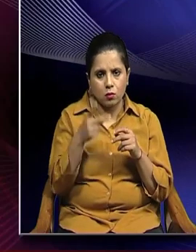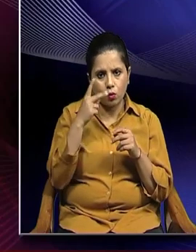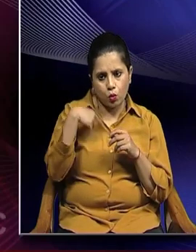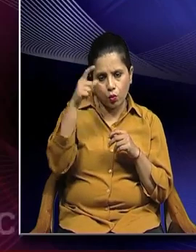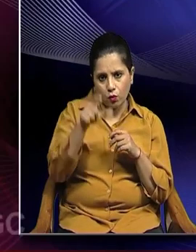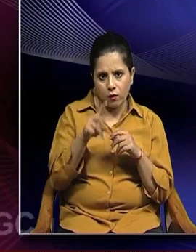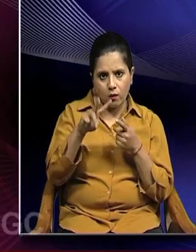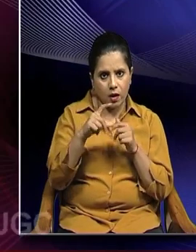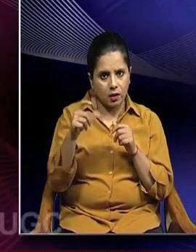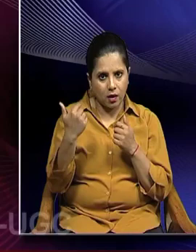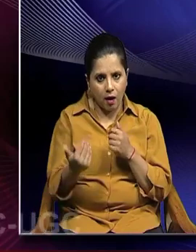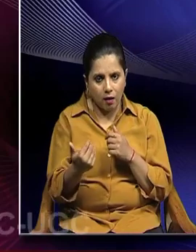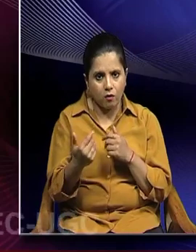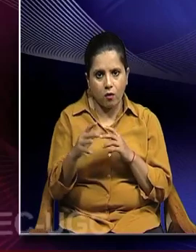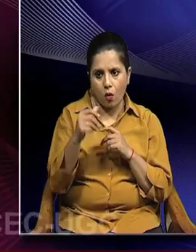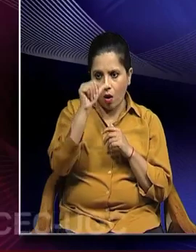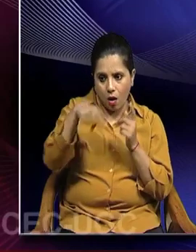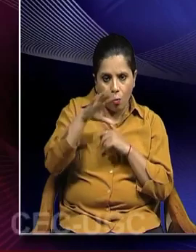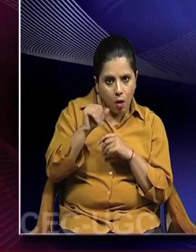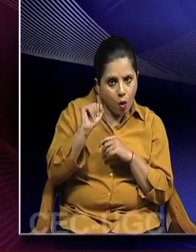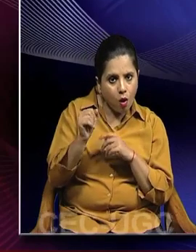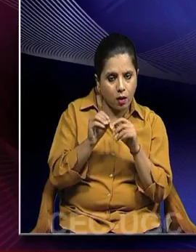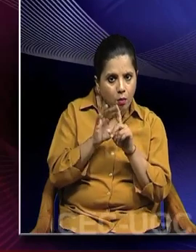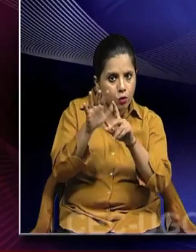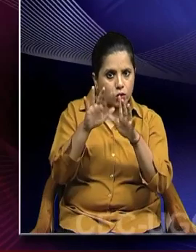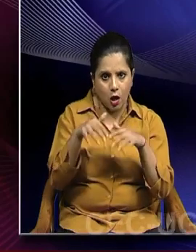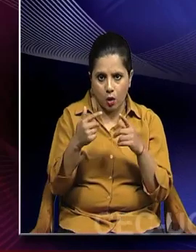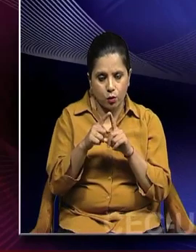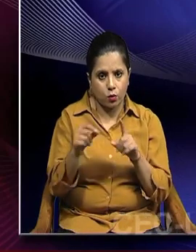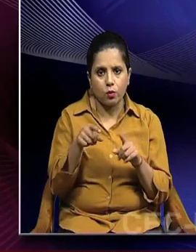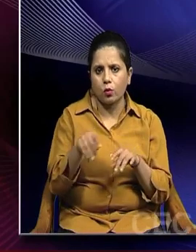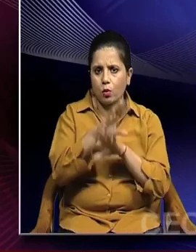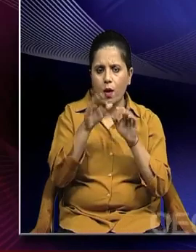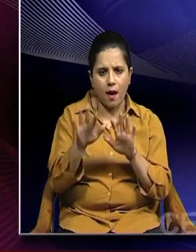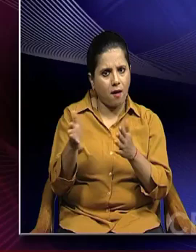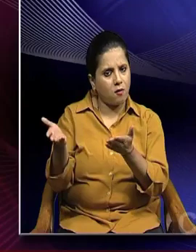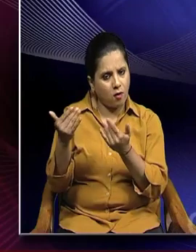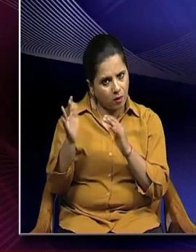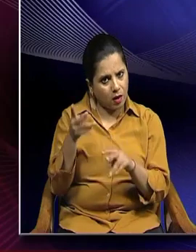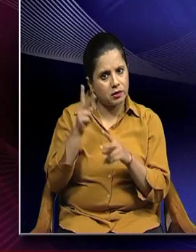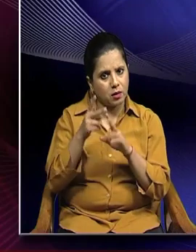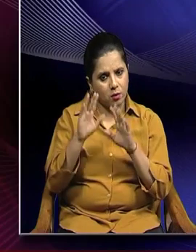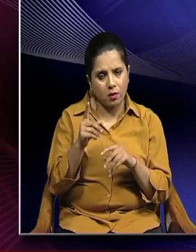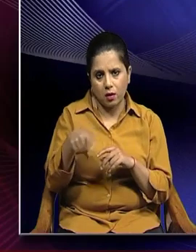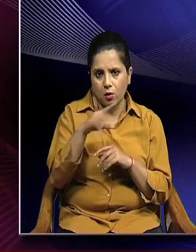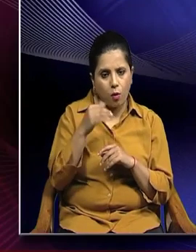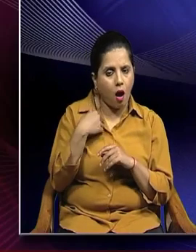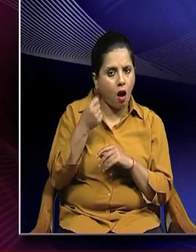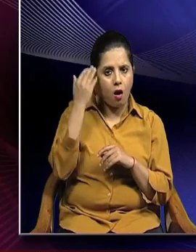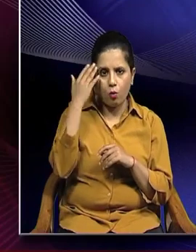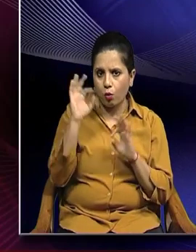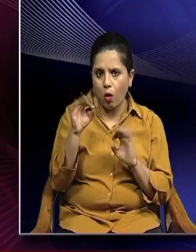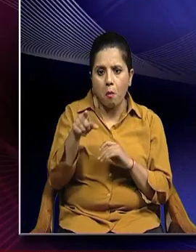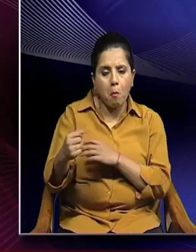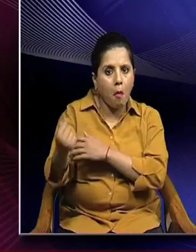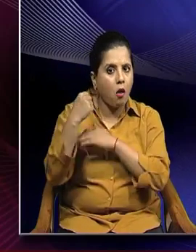Vedic, Vedantic and Indianic approaches. It was already there with us, but we were not realizing the power of